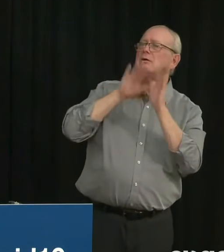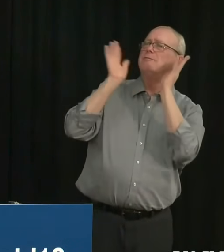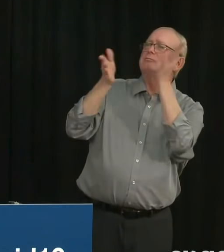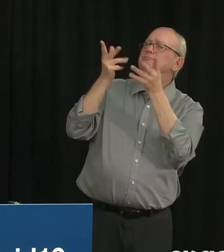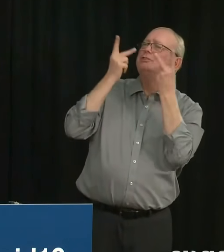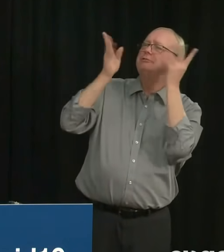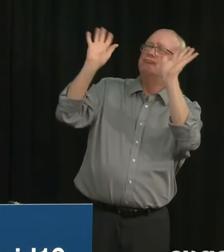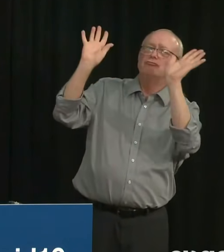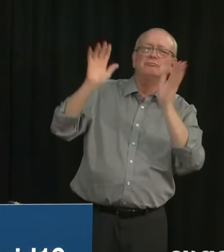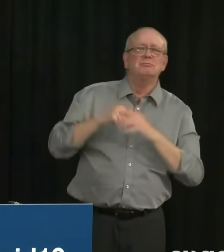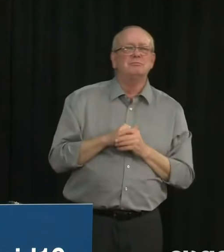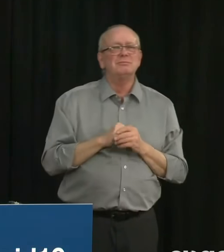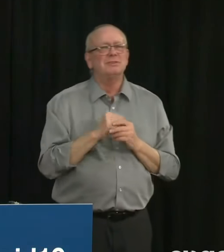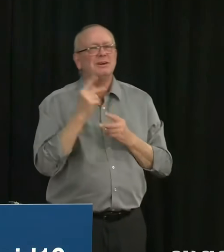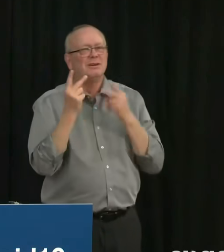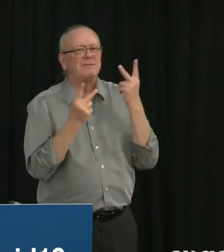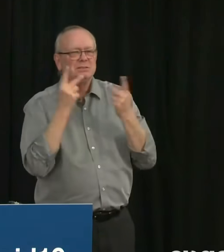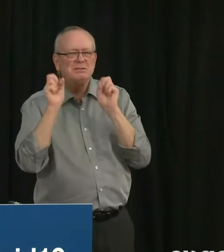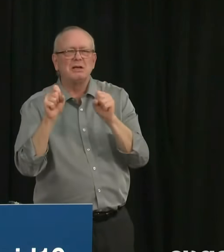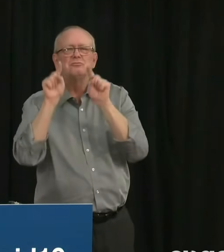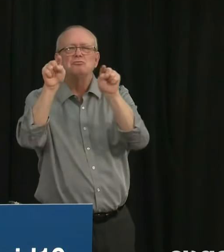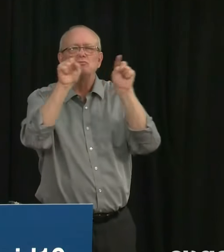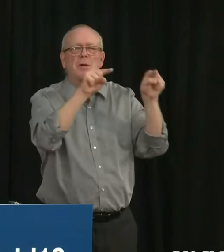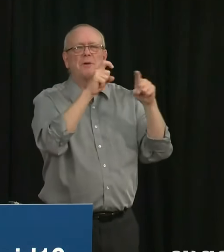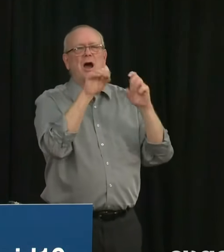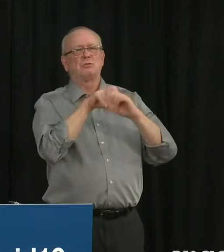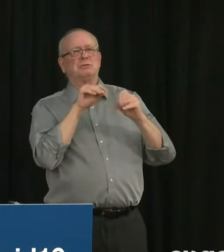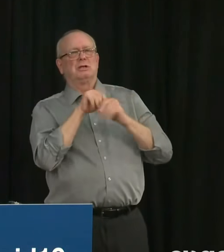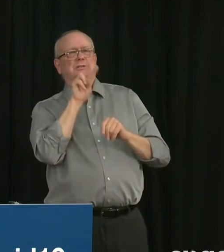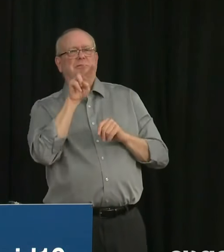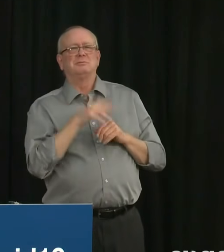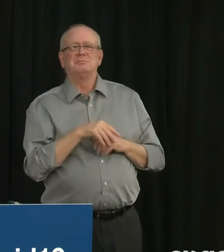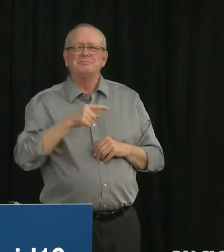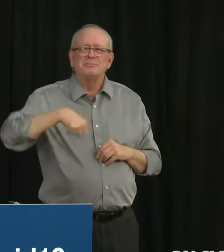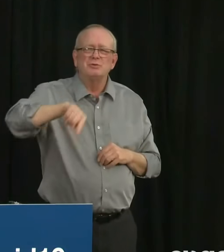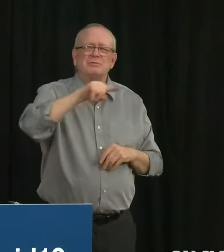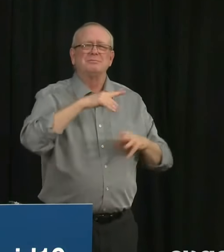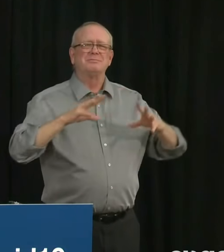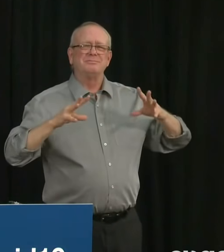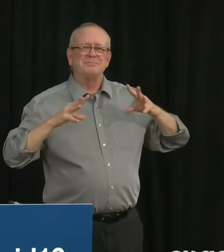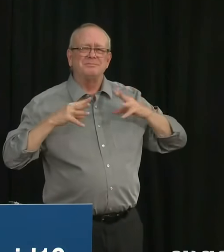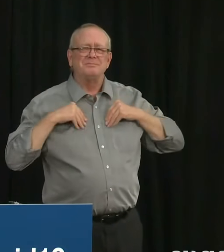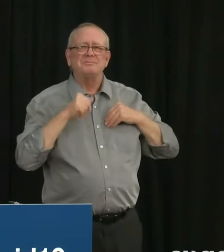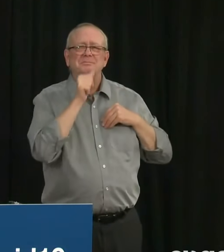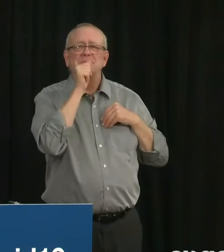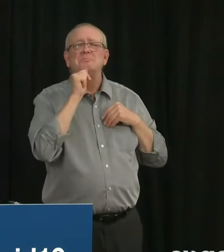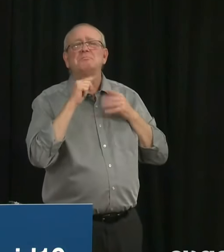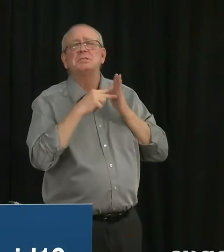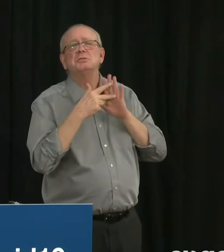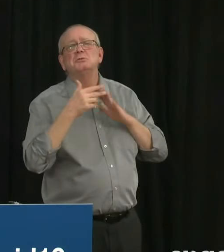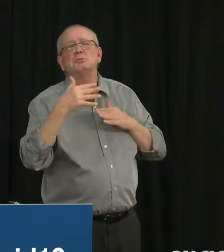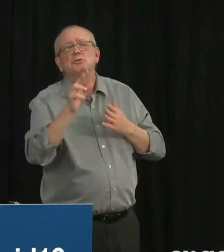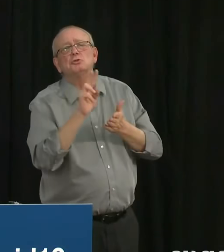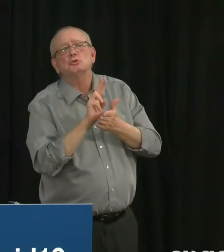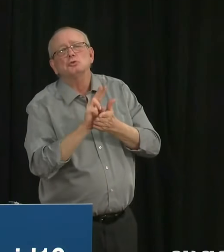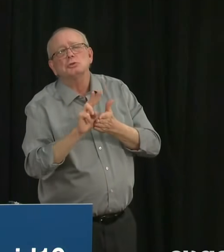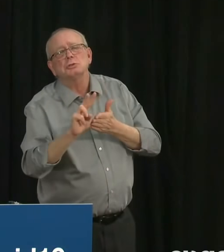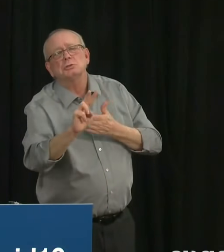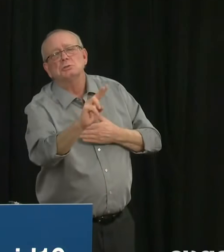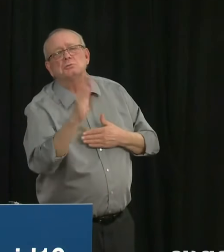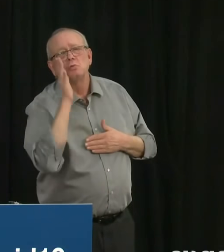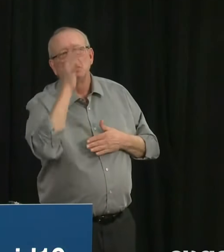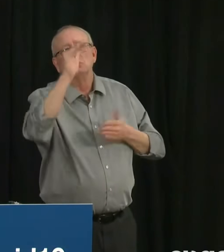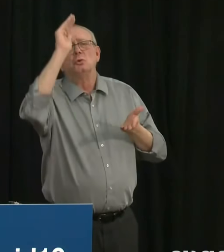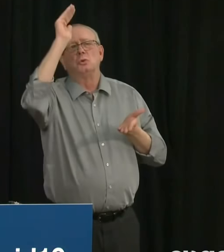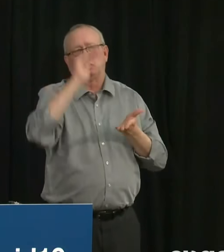mile, the more effective we will be in reducing the spread in the coming weeks. I would also like to recognize the nearly 1.3